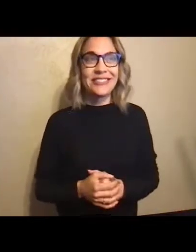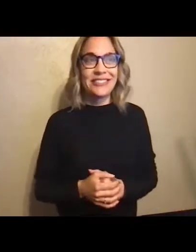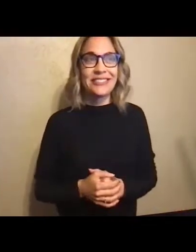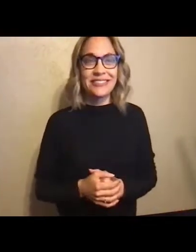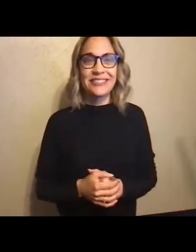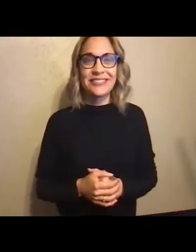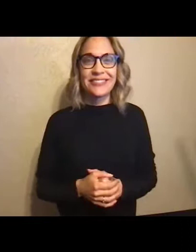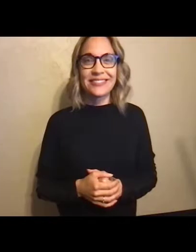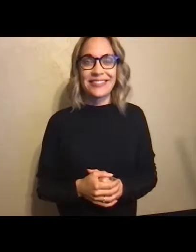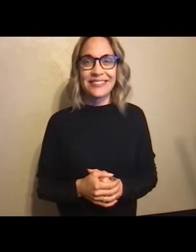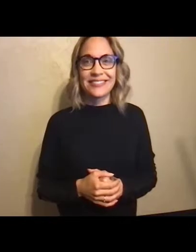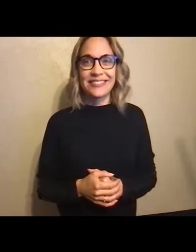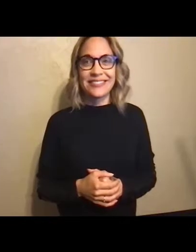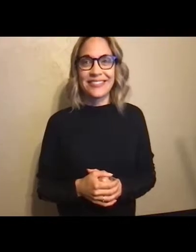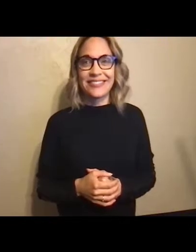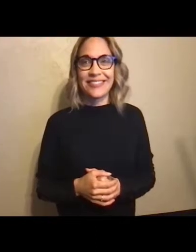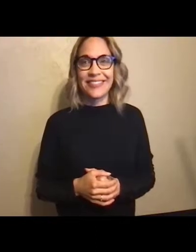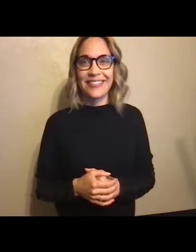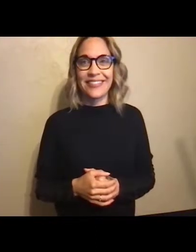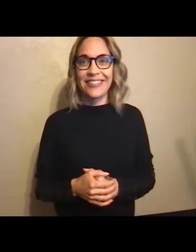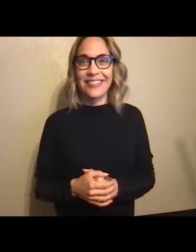That was a great question.